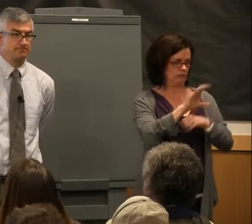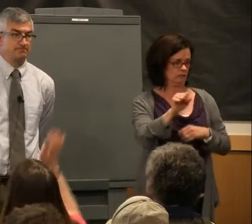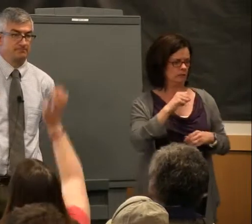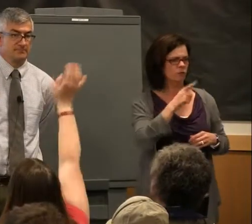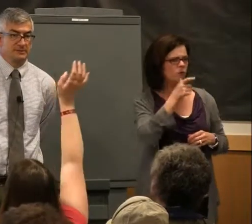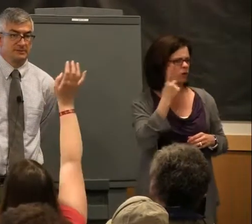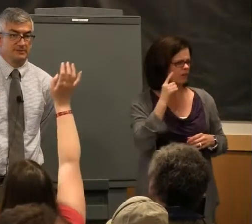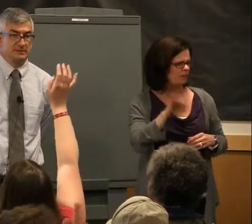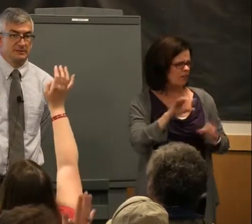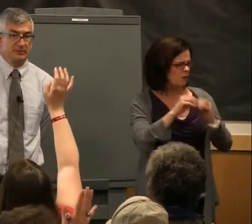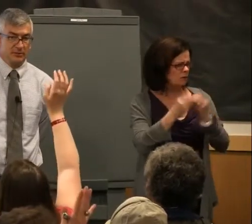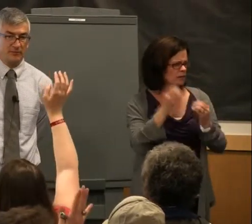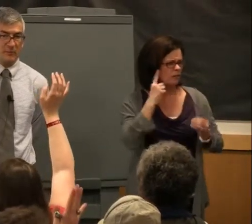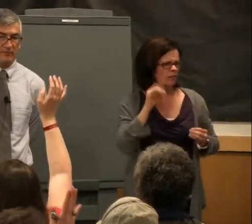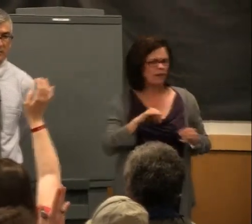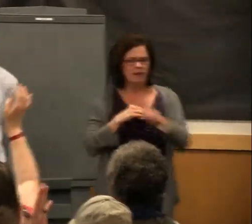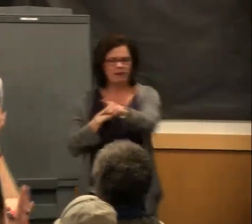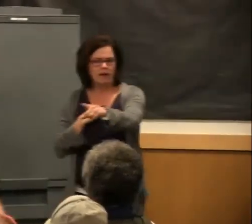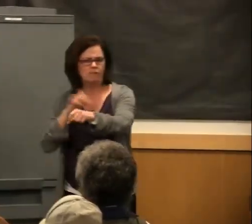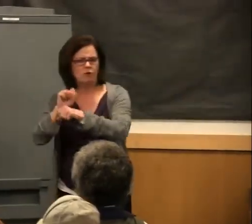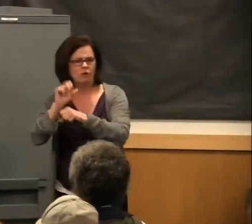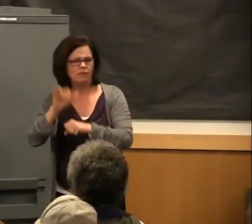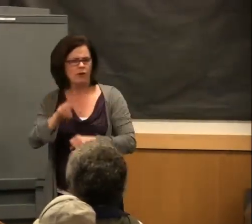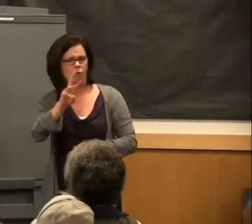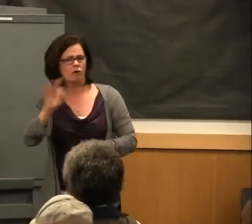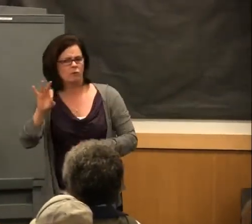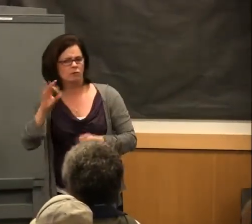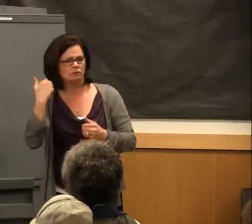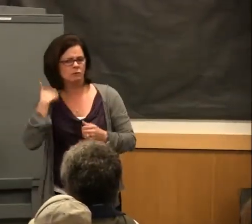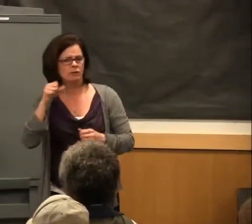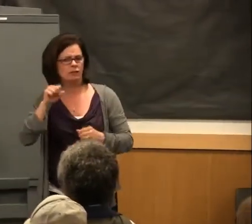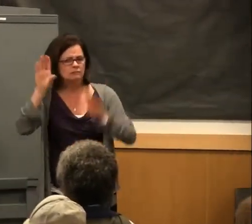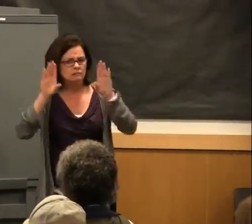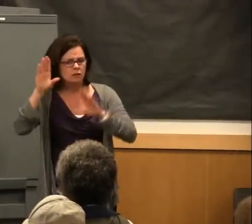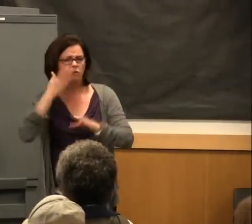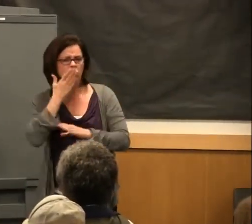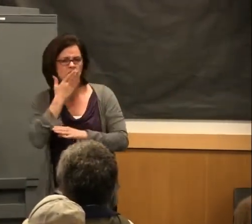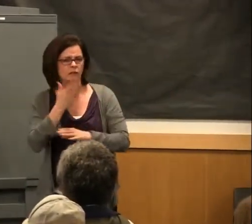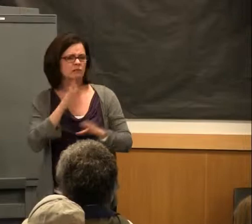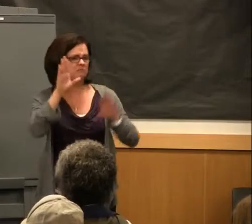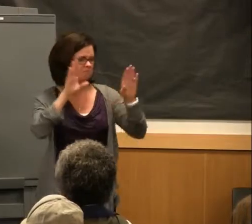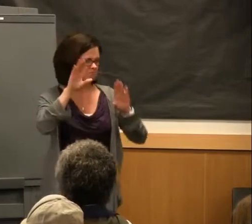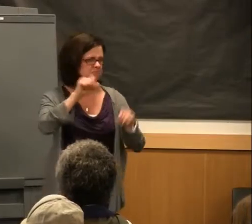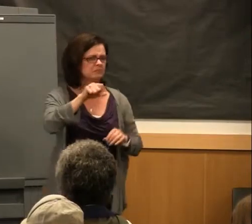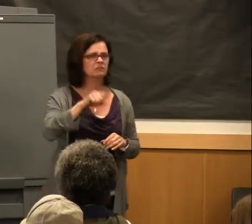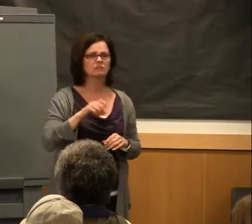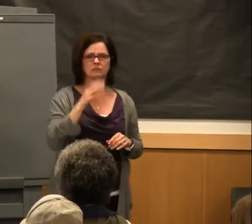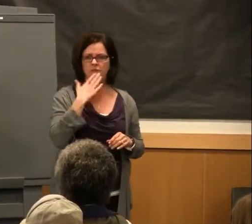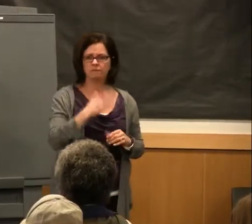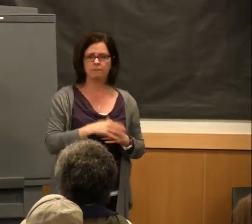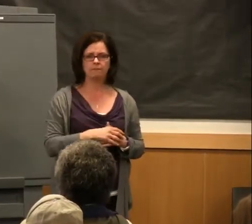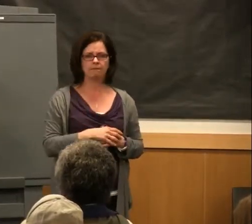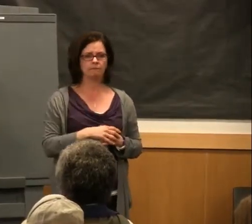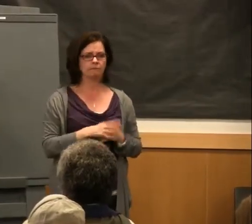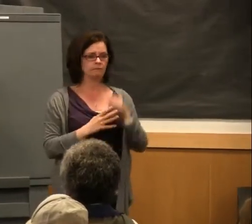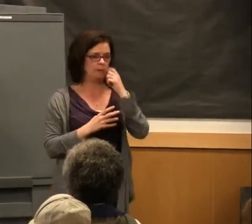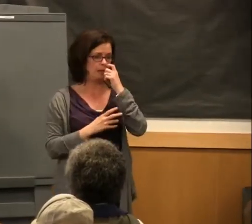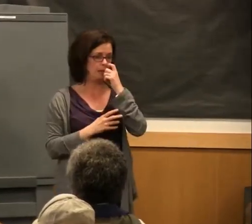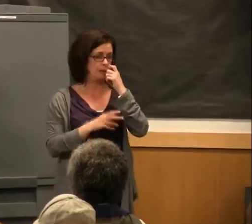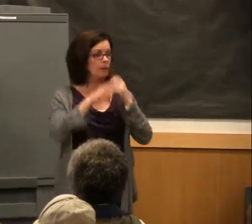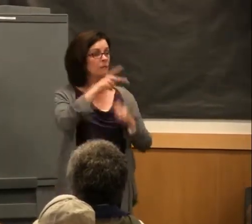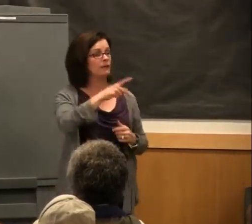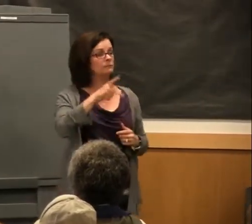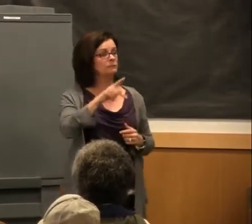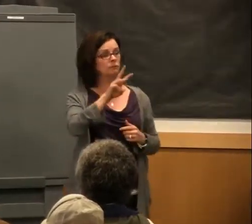Center? I've heard of workforce. You heard of workforce, okay. Couple hands, that's good. All right. Well, the Pikes